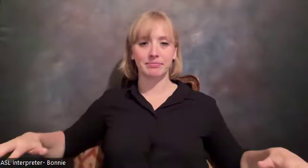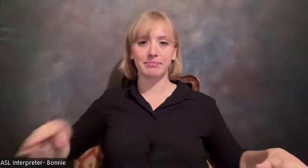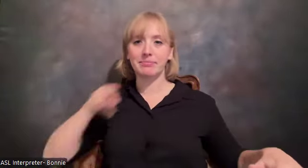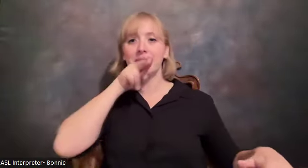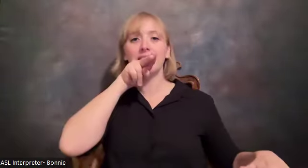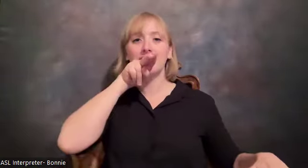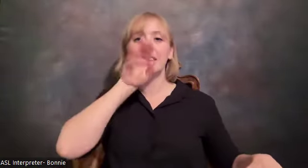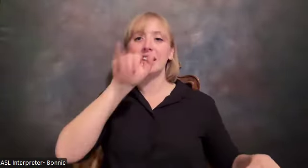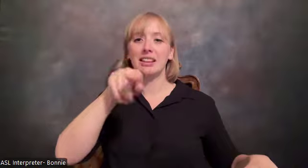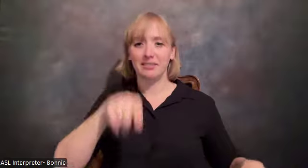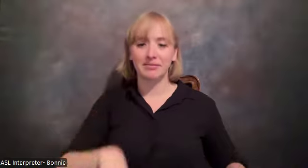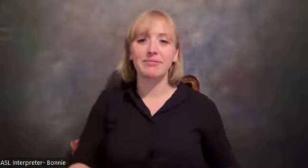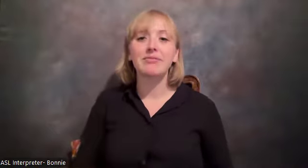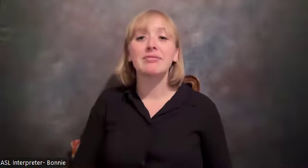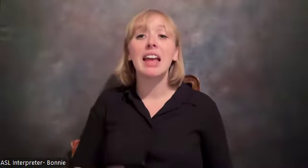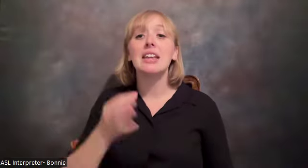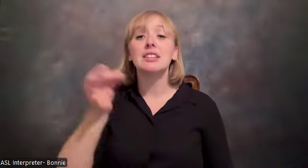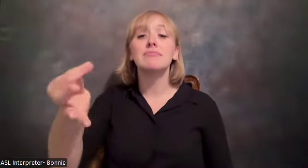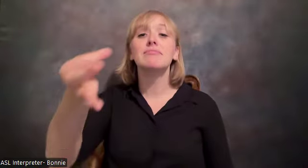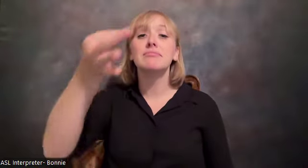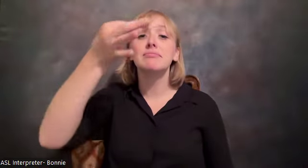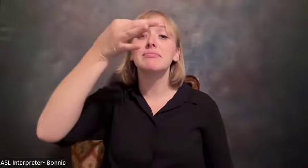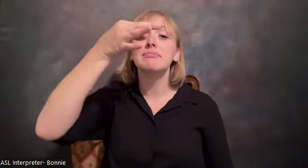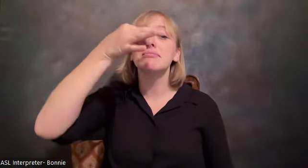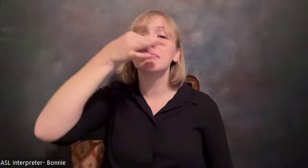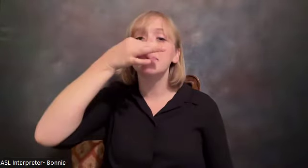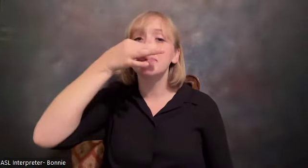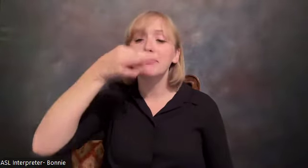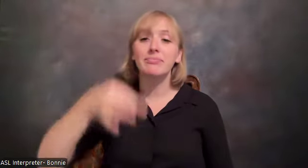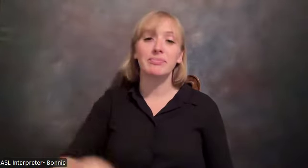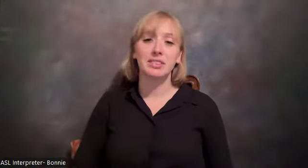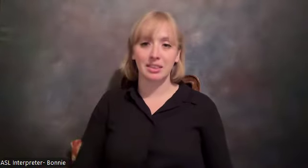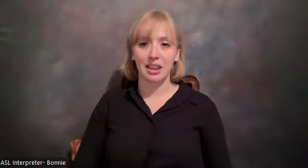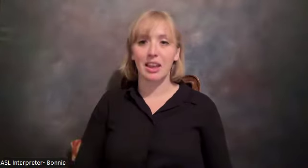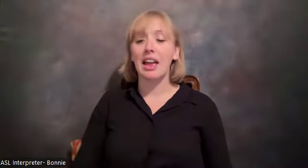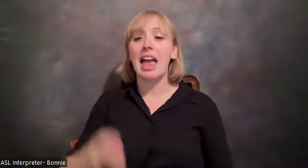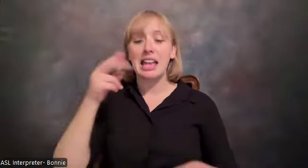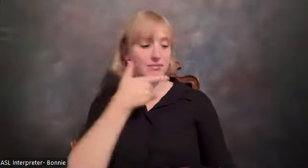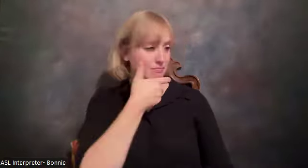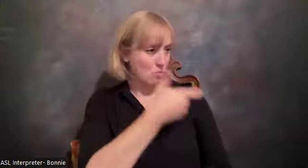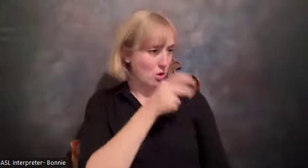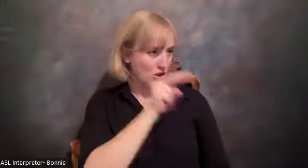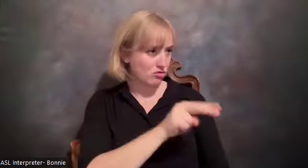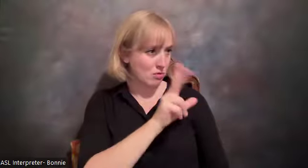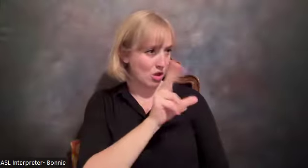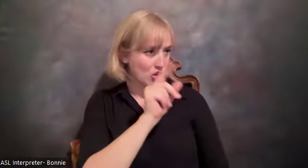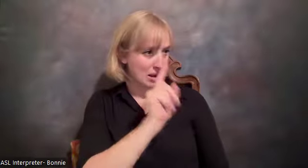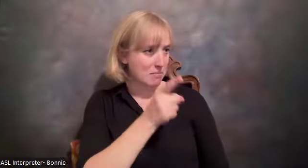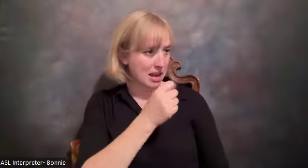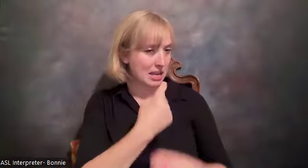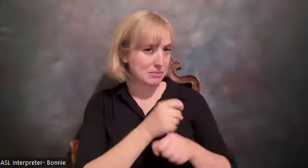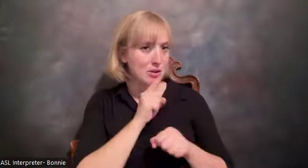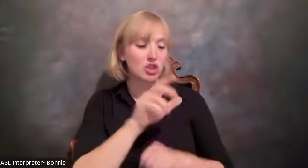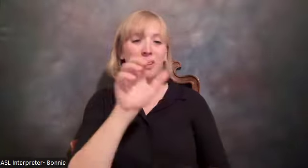out. And that hospital coroner would take this little white pill and put it right on my tongue and sit there and watch me for a half an hour to make sure